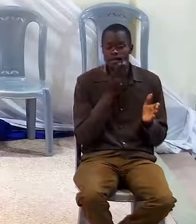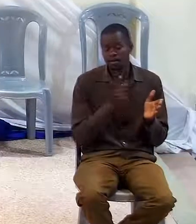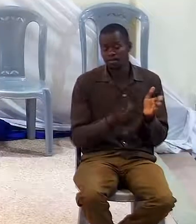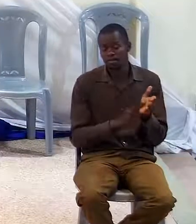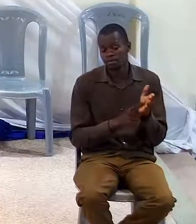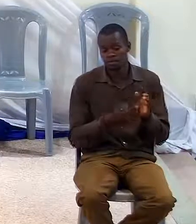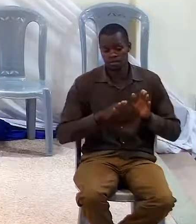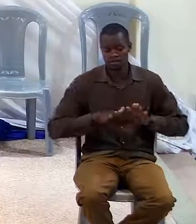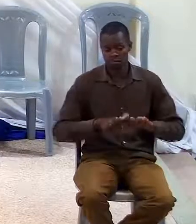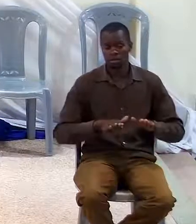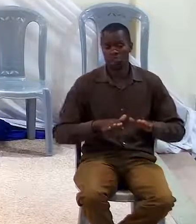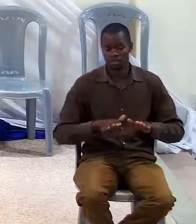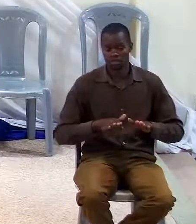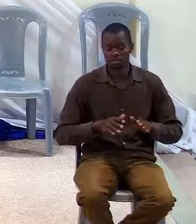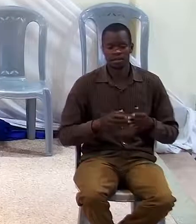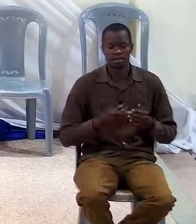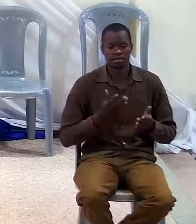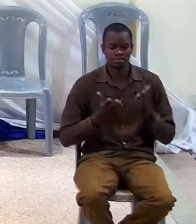but it is not a